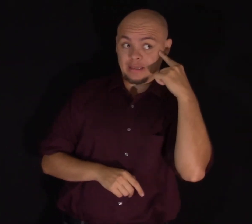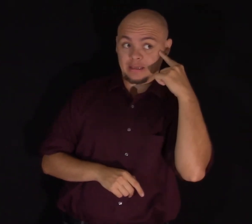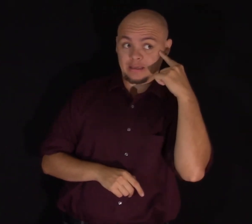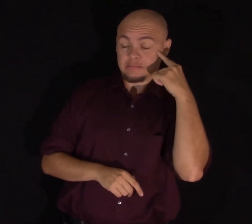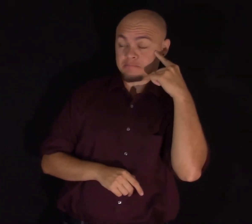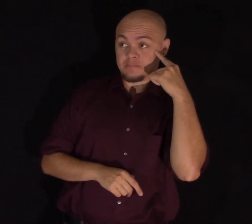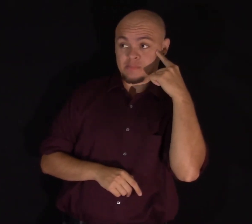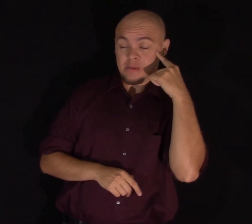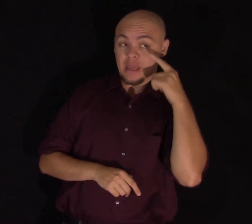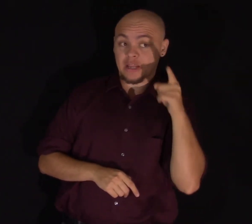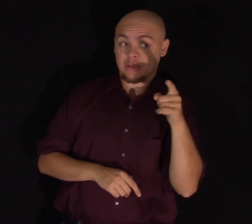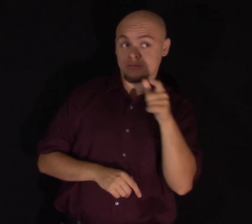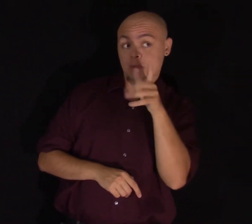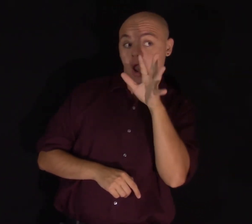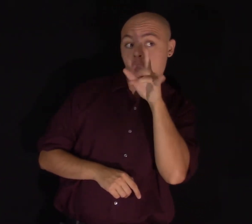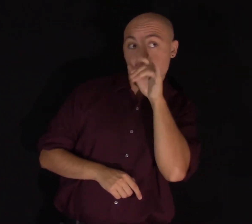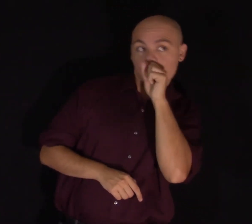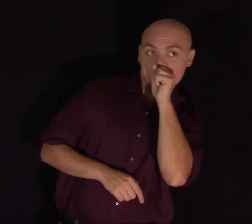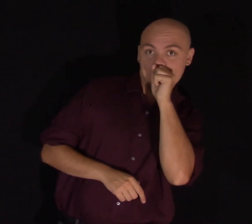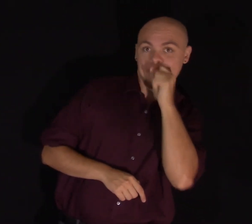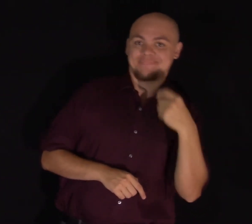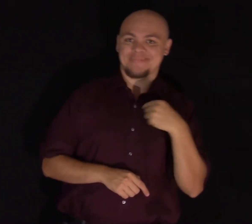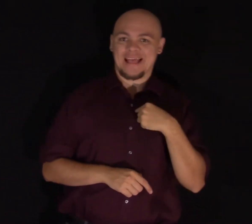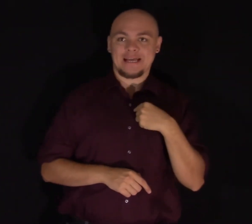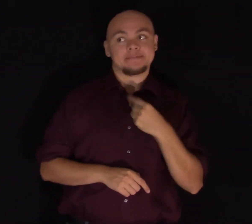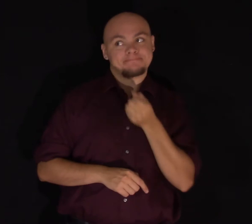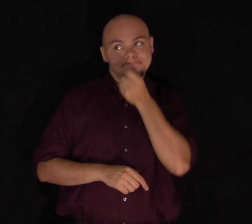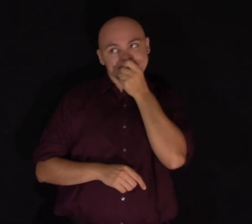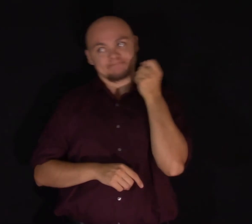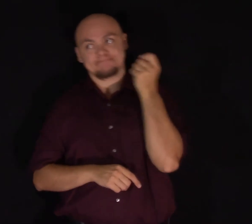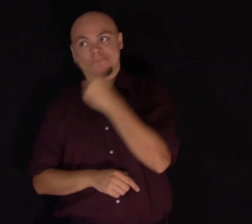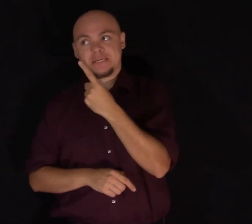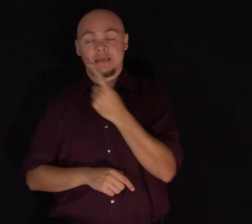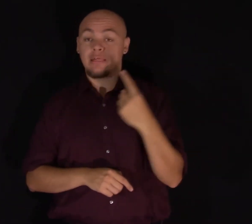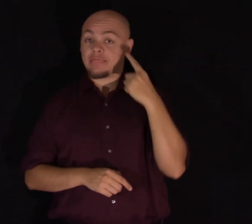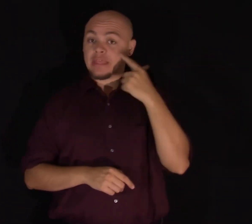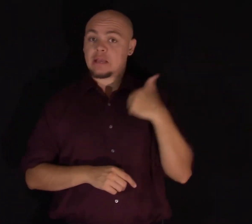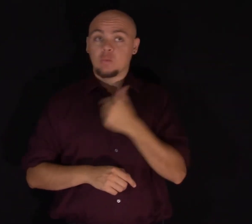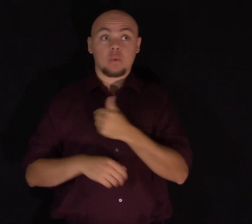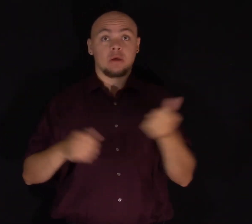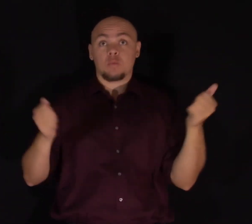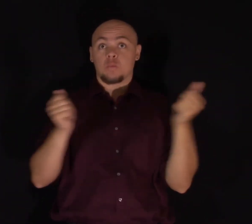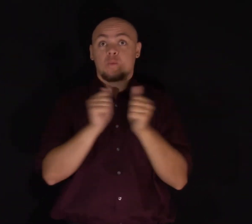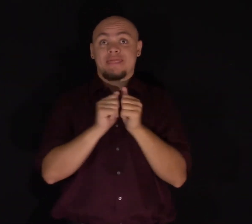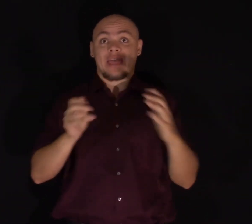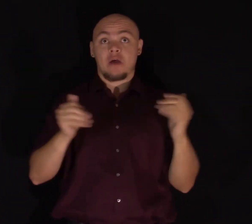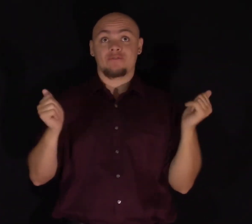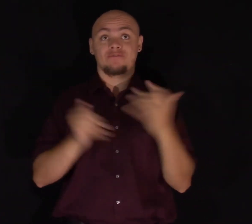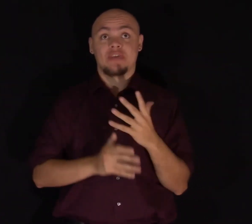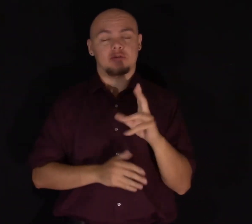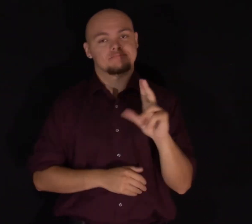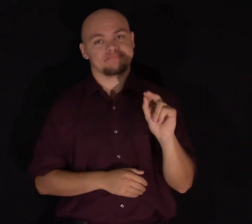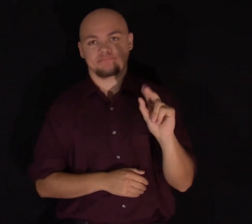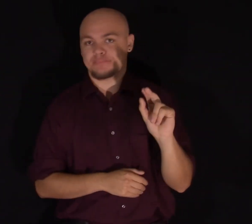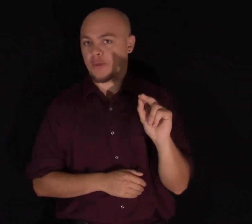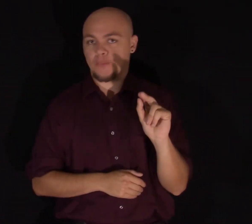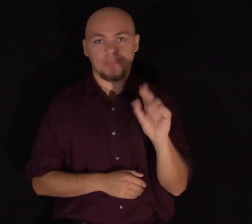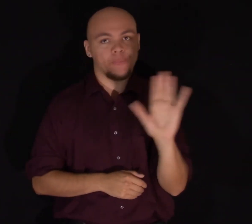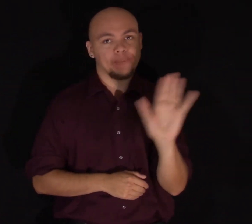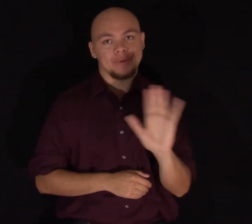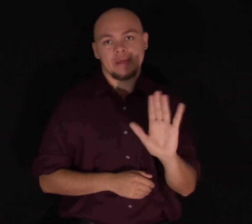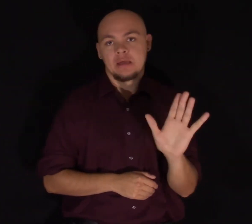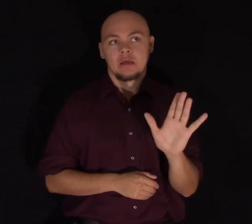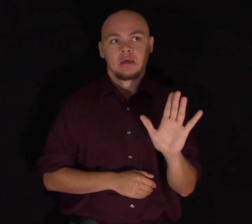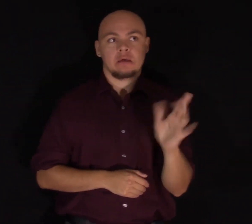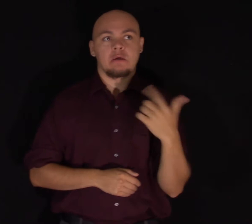to say. And a lot of times people think that we're fearless. The people who do this, we're fearless. We're not fearless. We're not